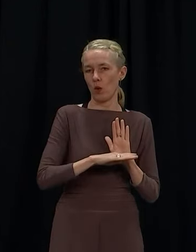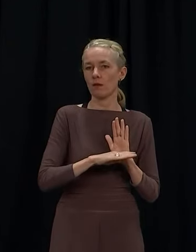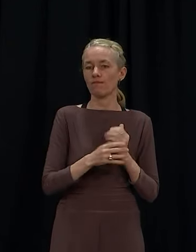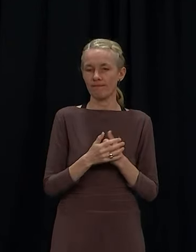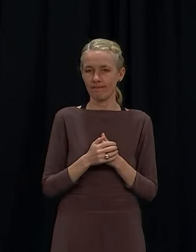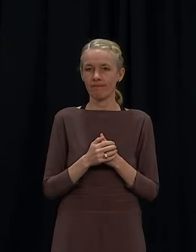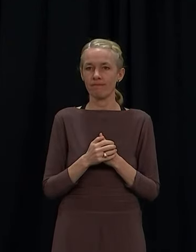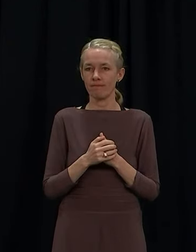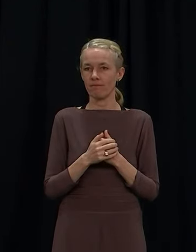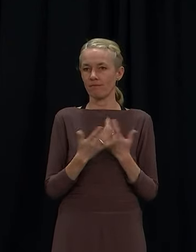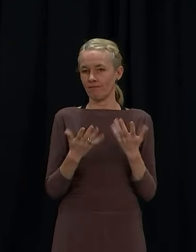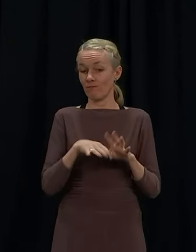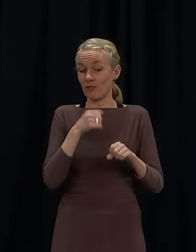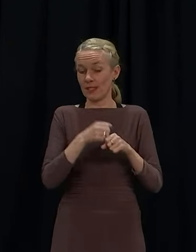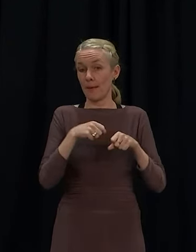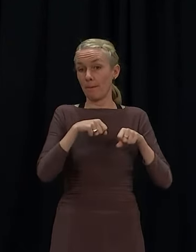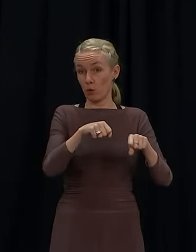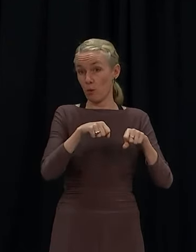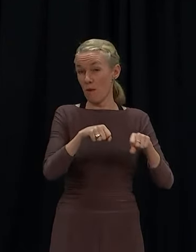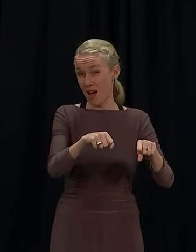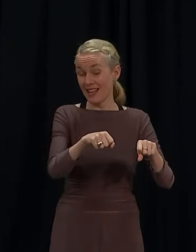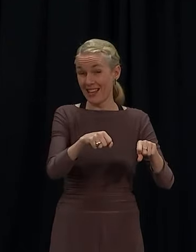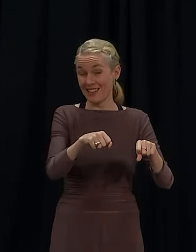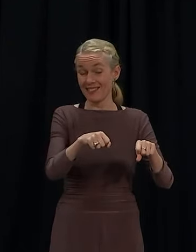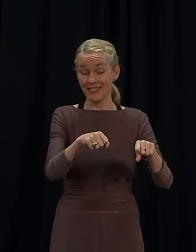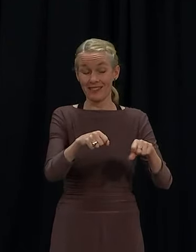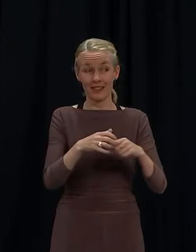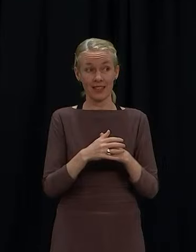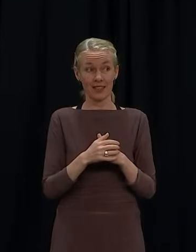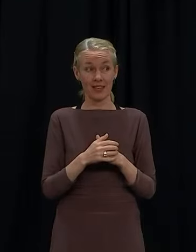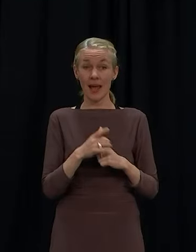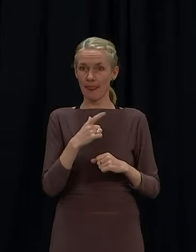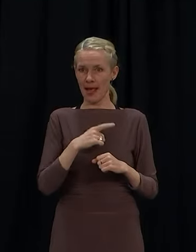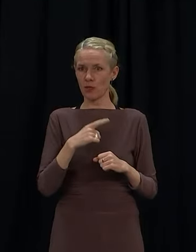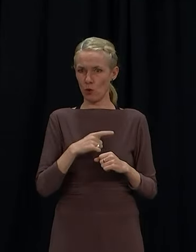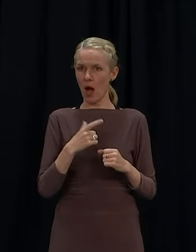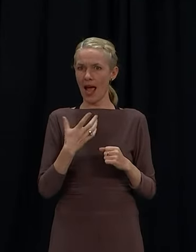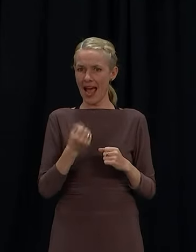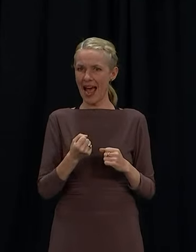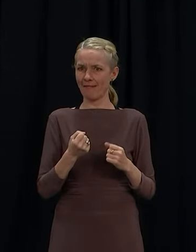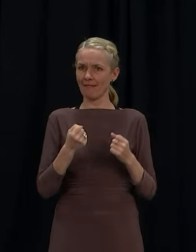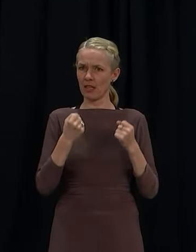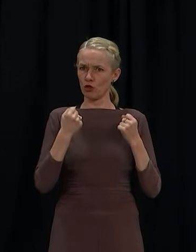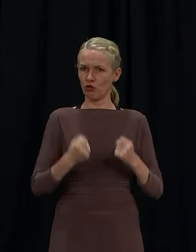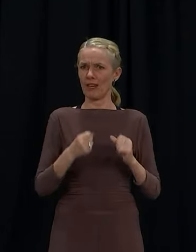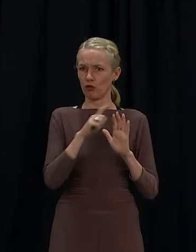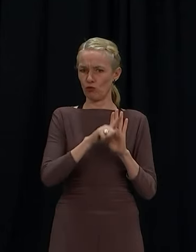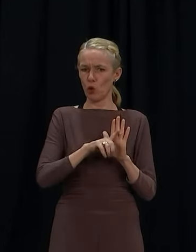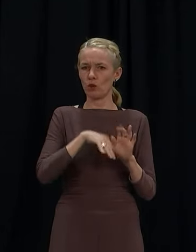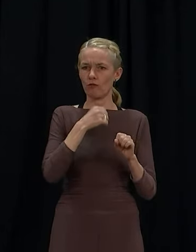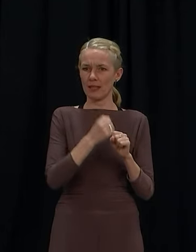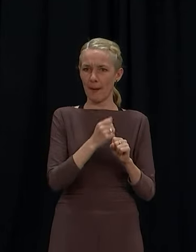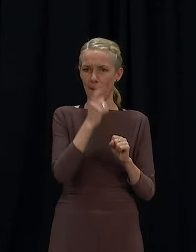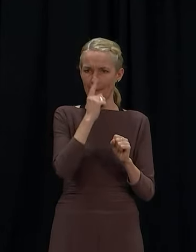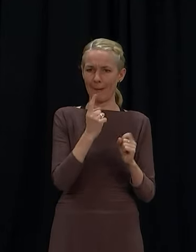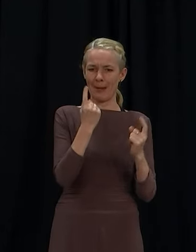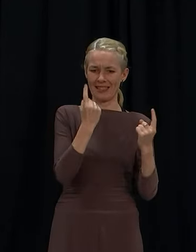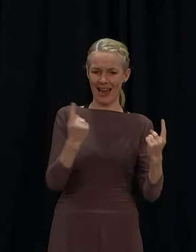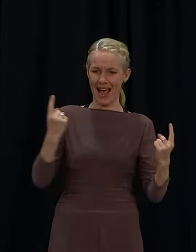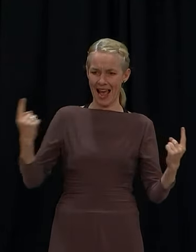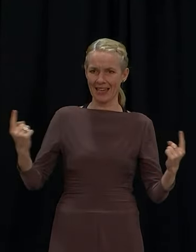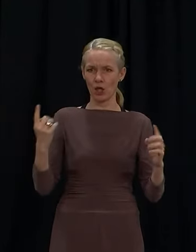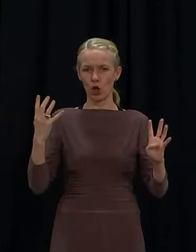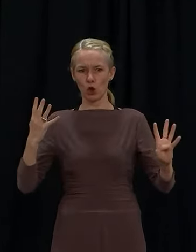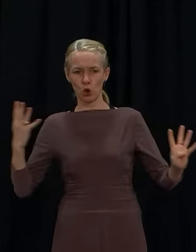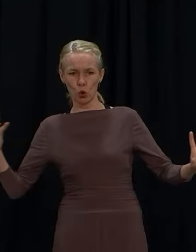workplaces, for example, supermarkets, which is why we've got the procedures in place in supermarkets, for example. And are there any unlinked